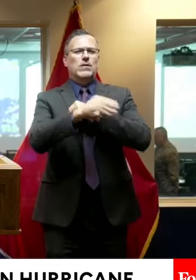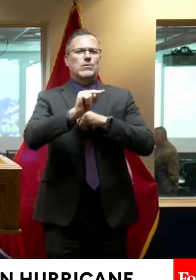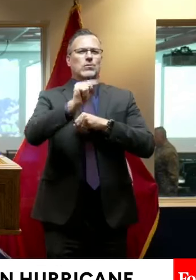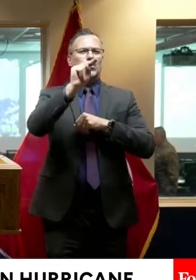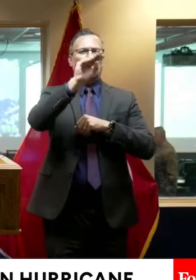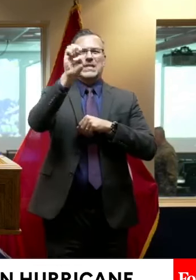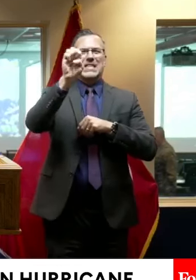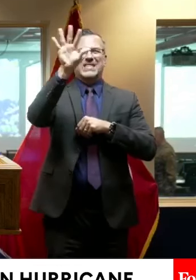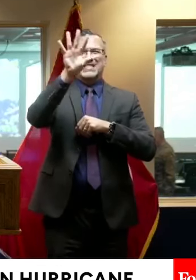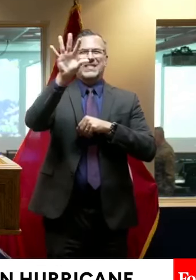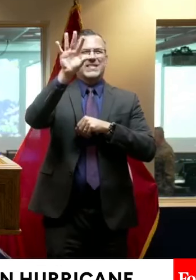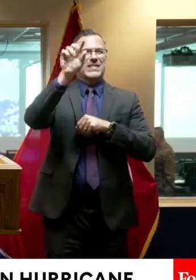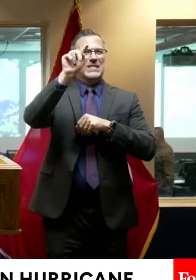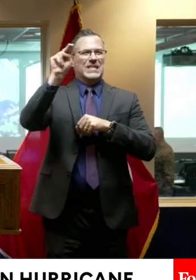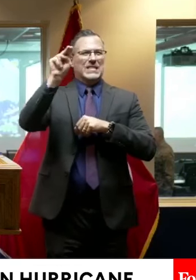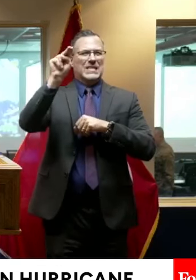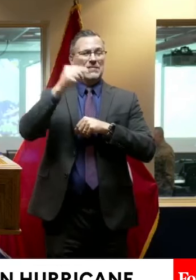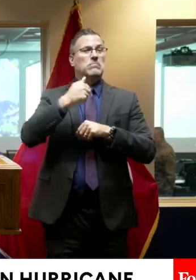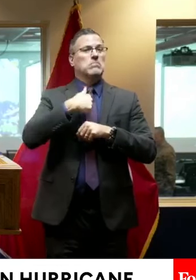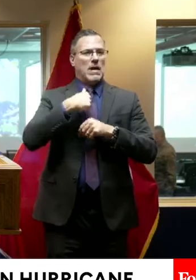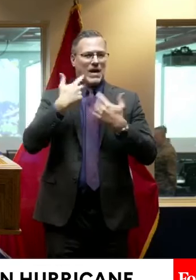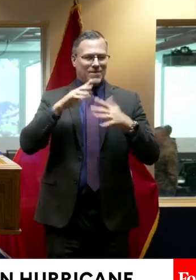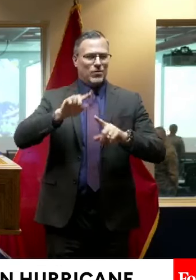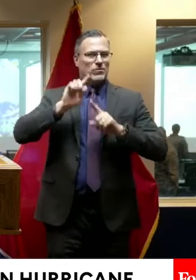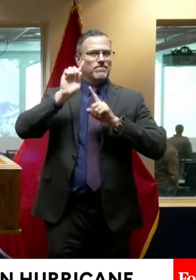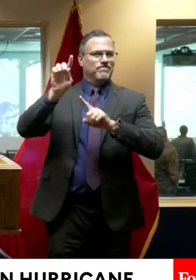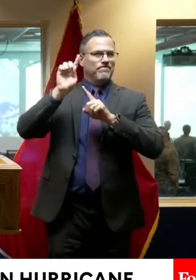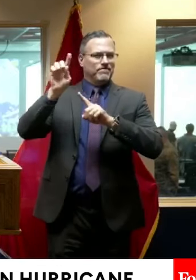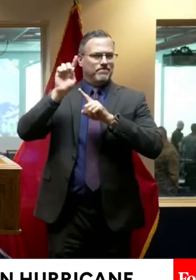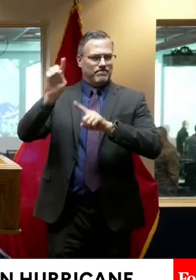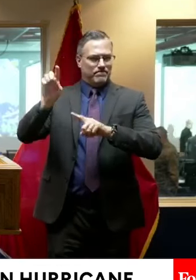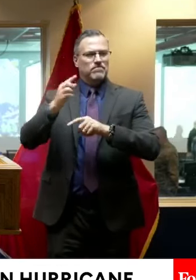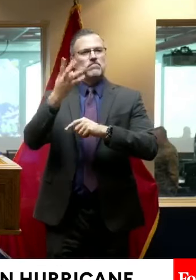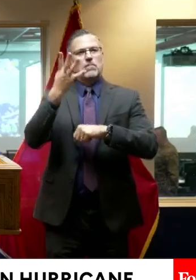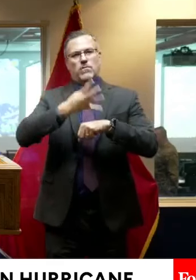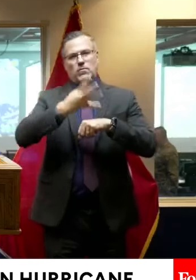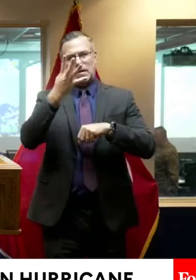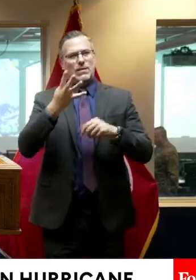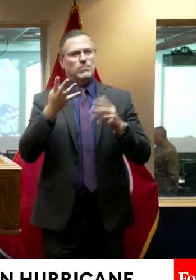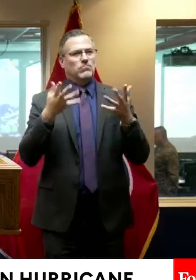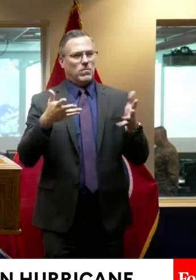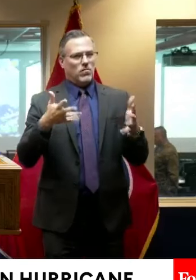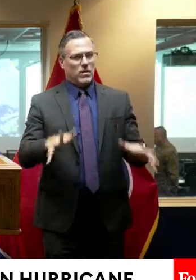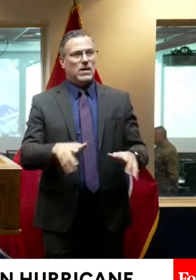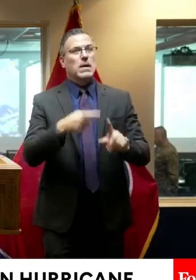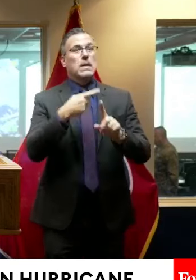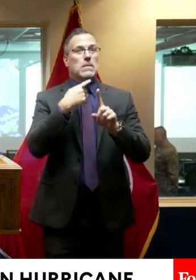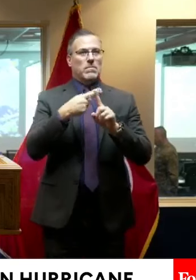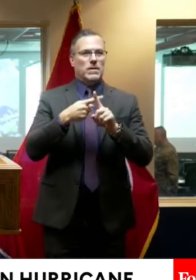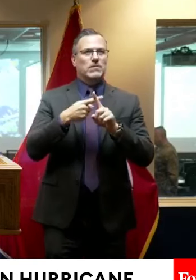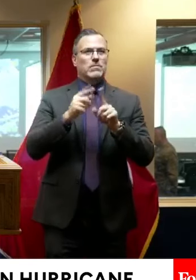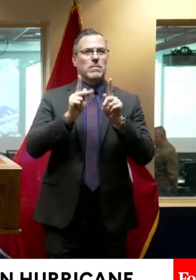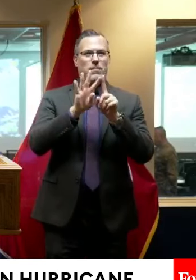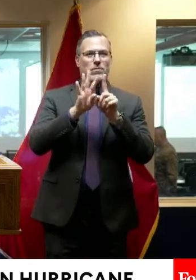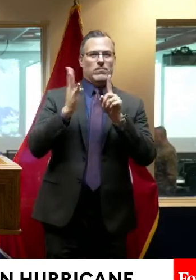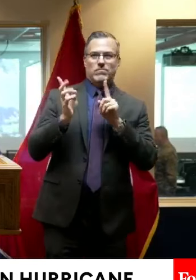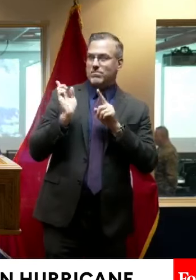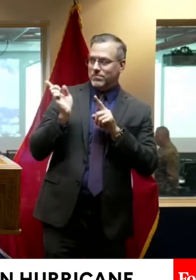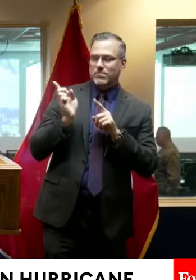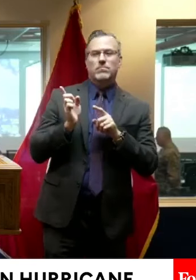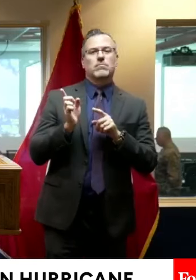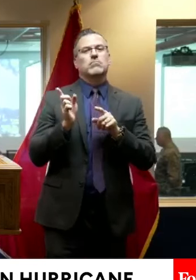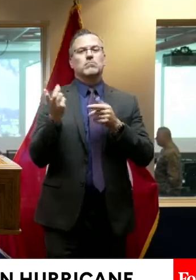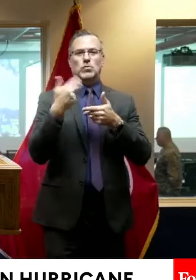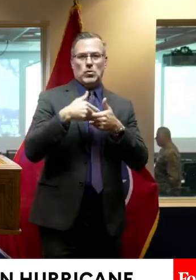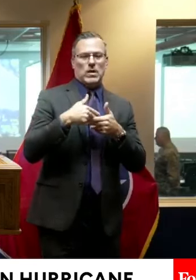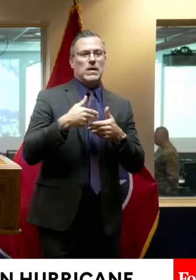Tennessee. I've been up there 4 times, along with all of these folks multiple times. We have hundreds of